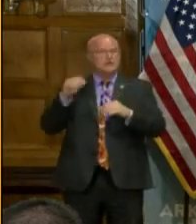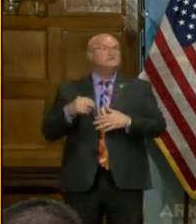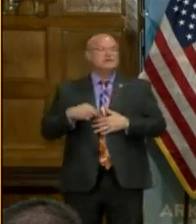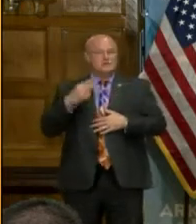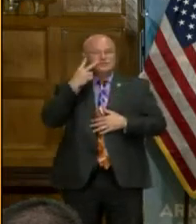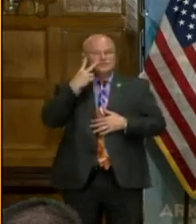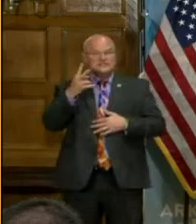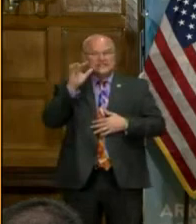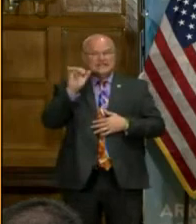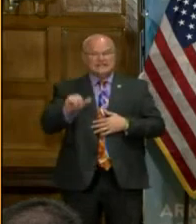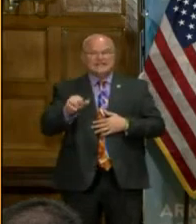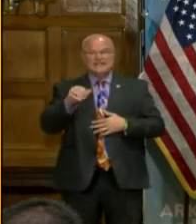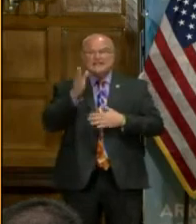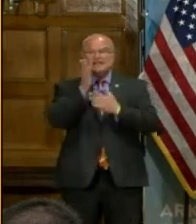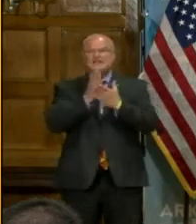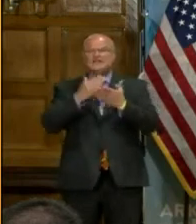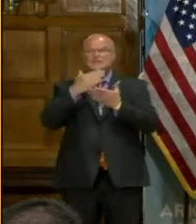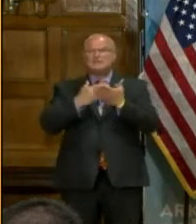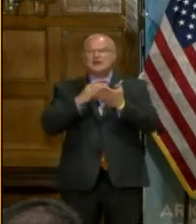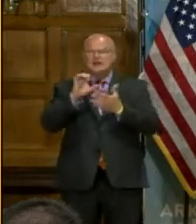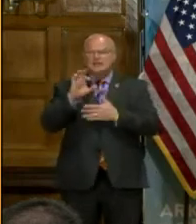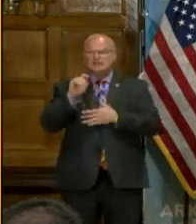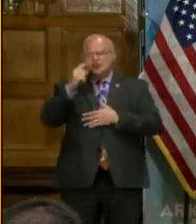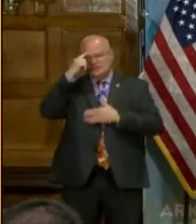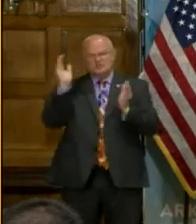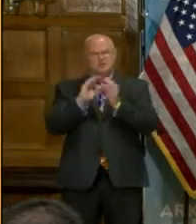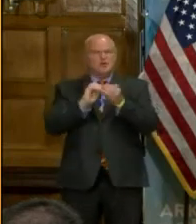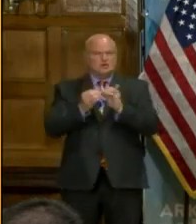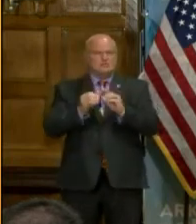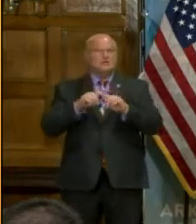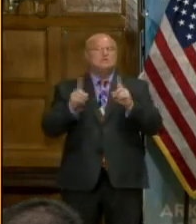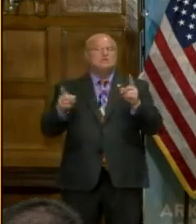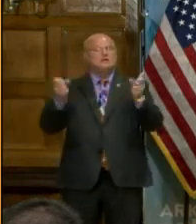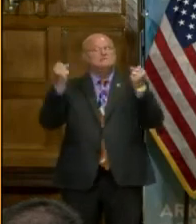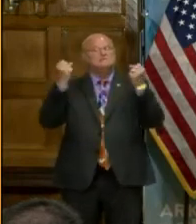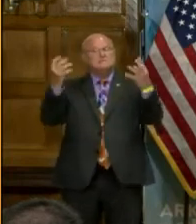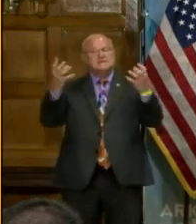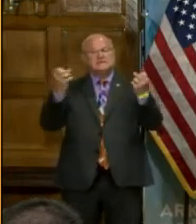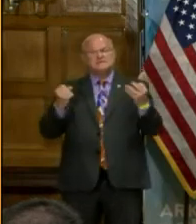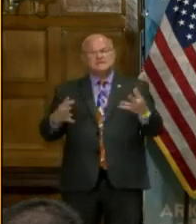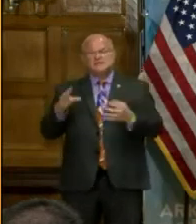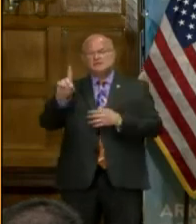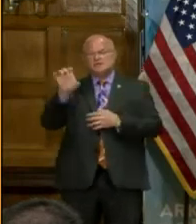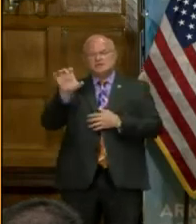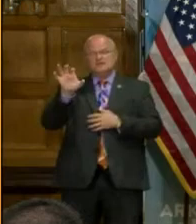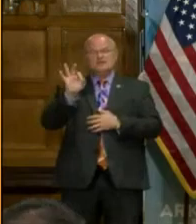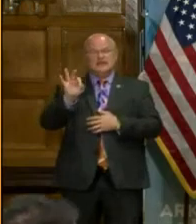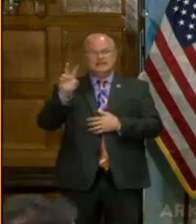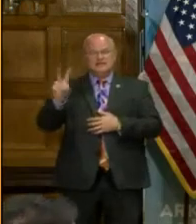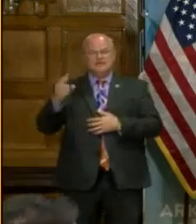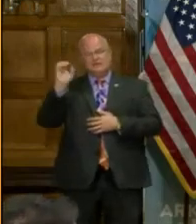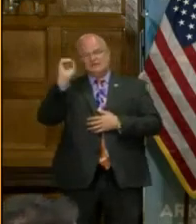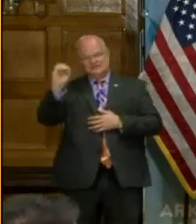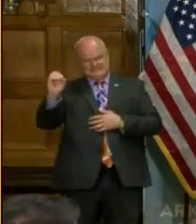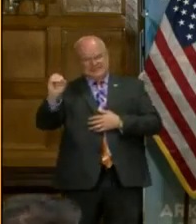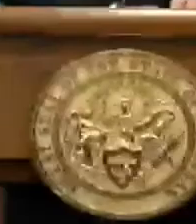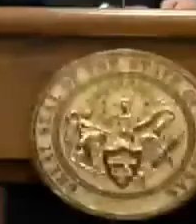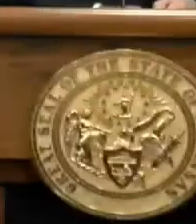see the pie chart for those smaller numbers, but the vast number of 192 have